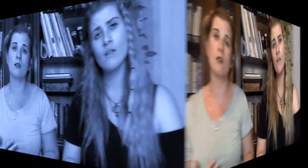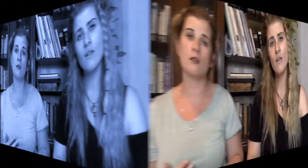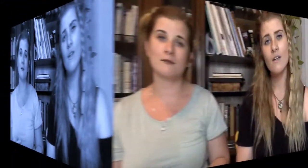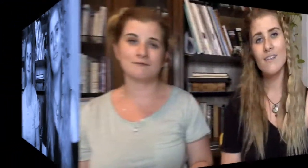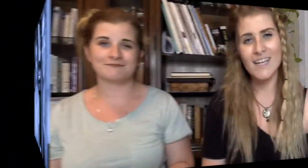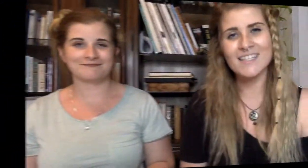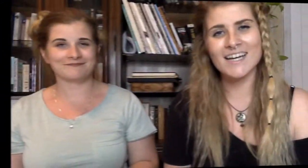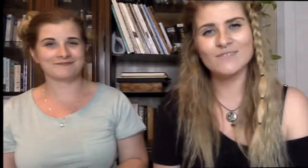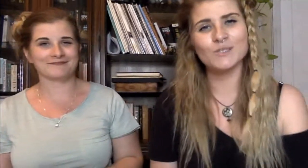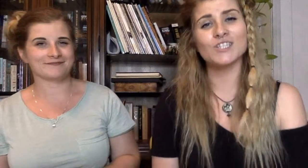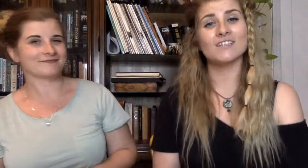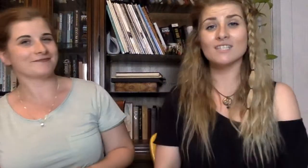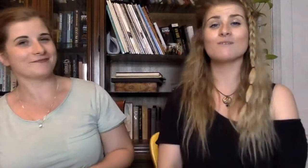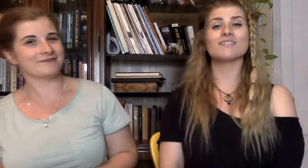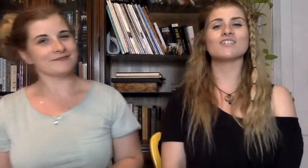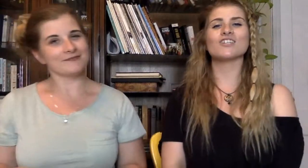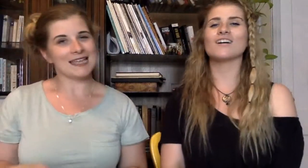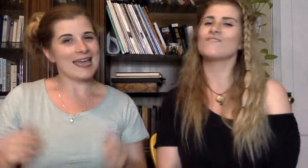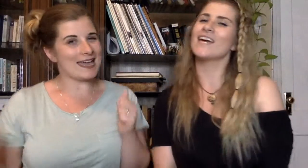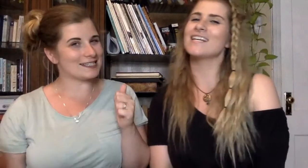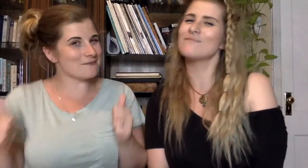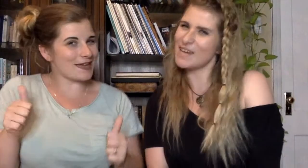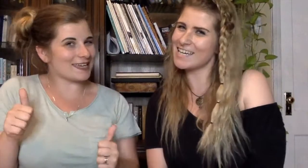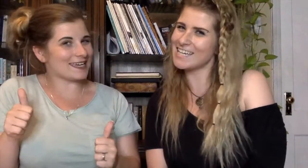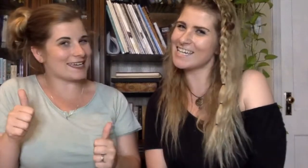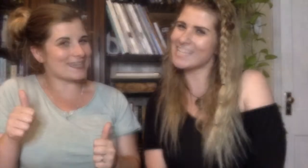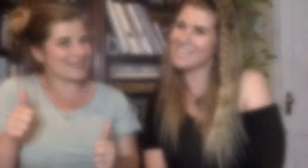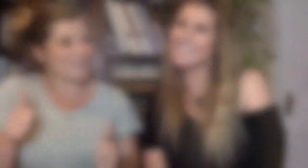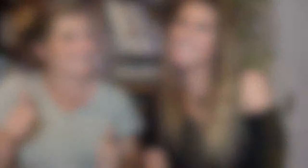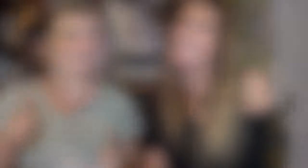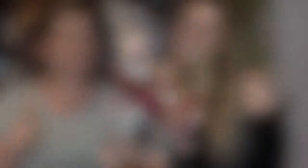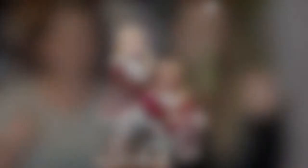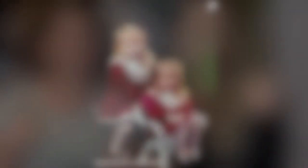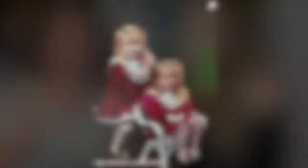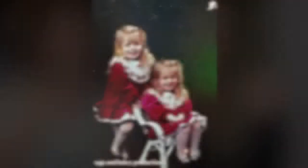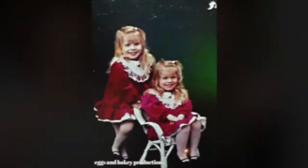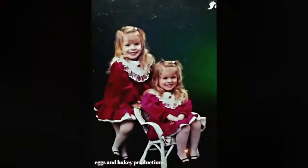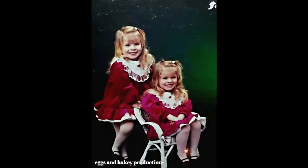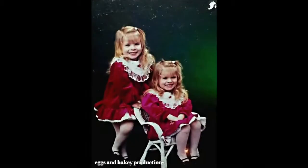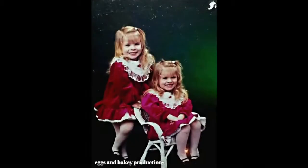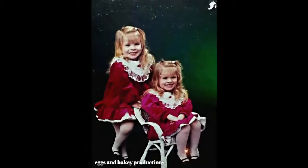Thanks guys for watching this week's edition of Eggs and Bakey. Eggs and Bakey.